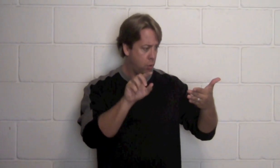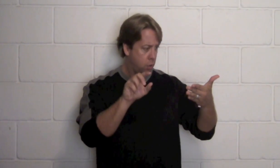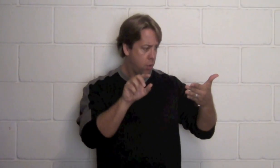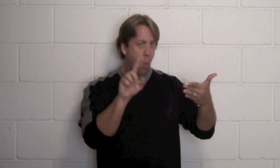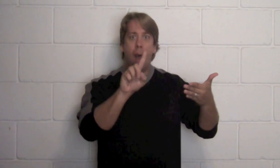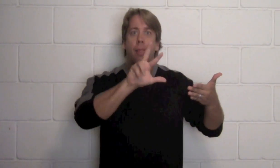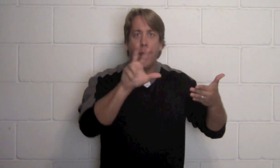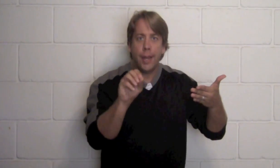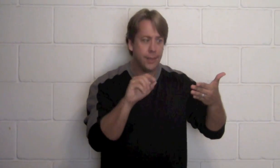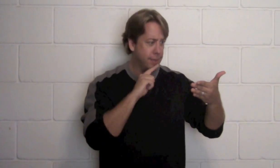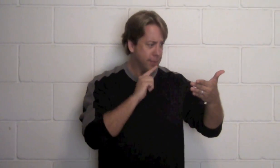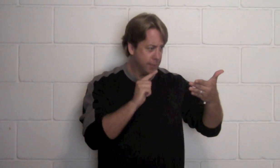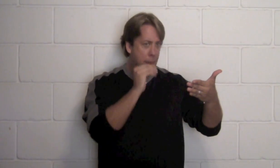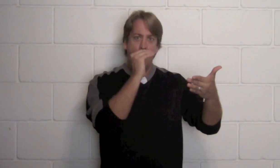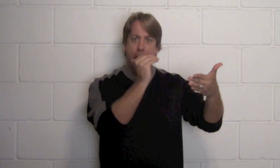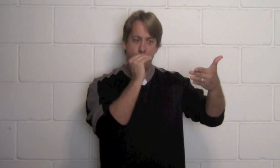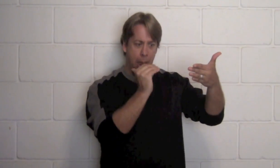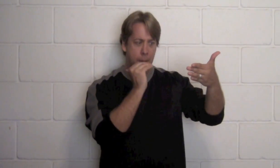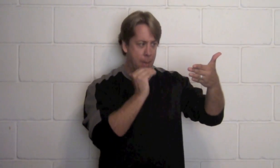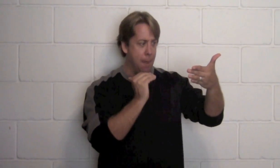to 1:15.